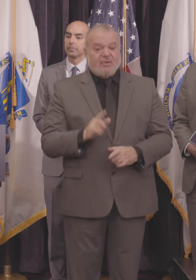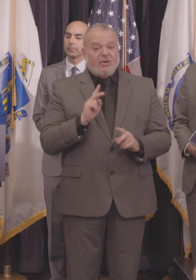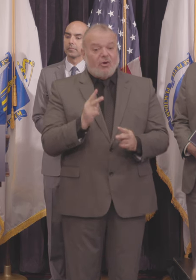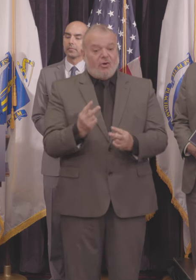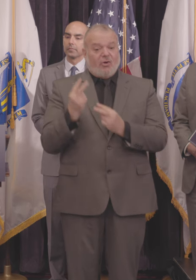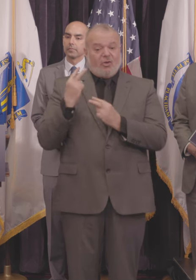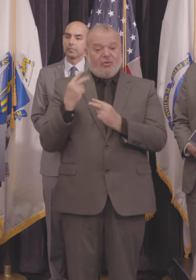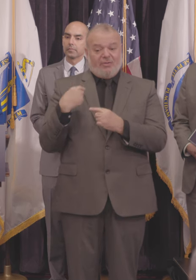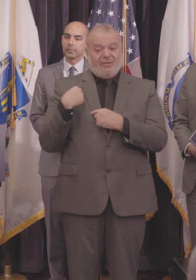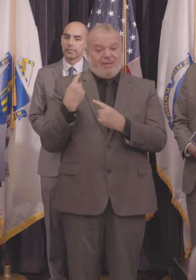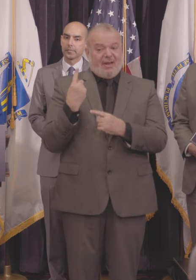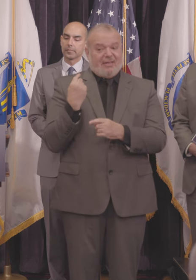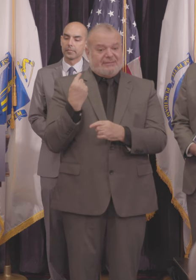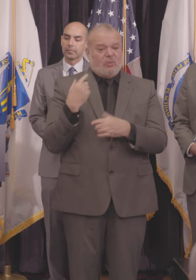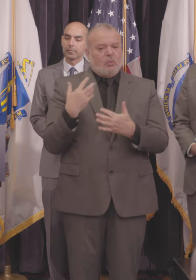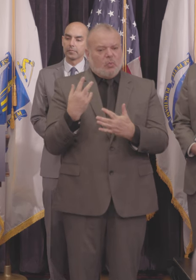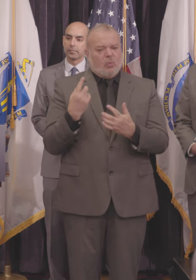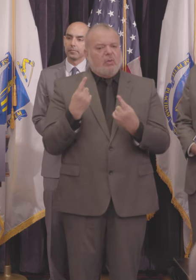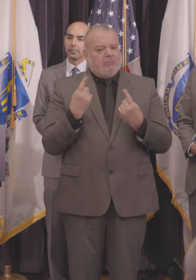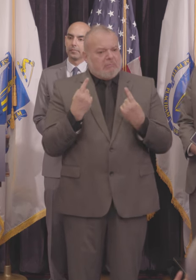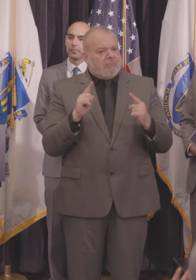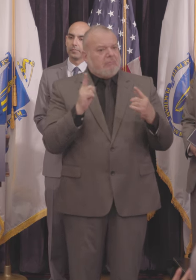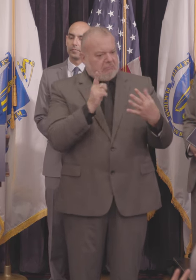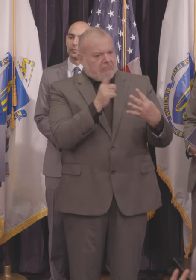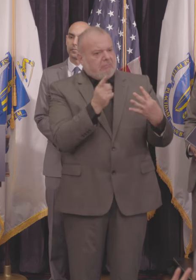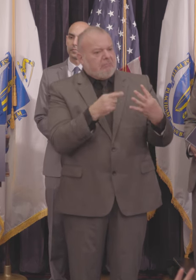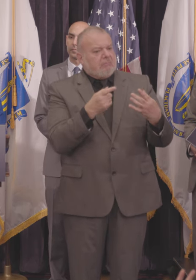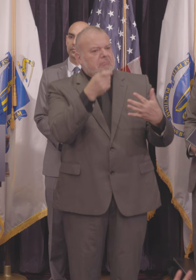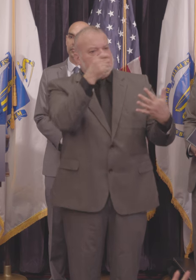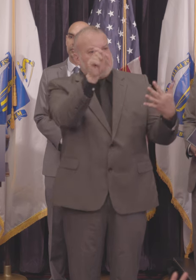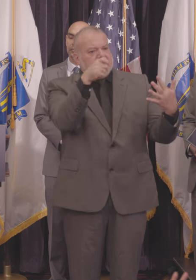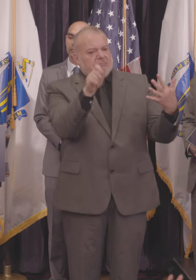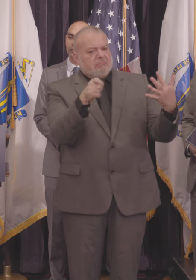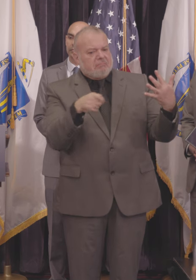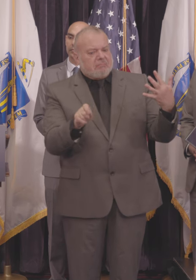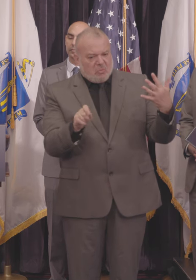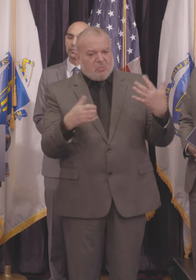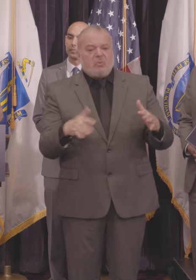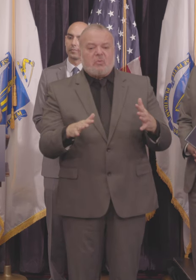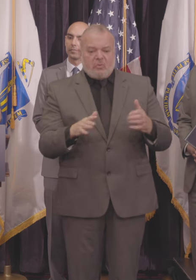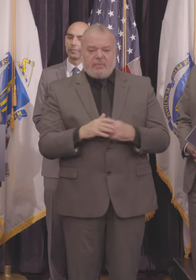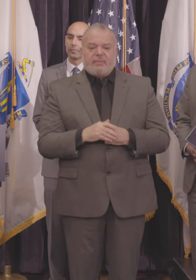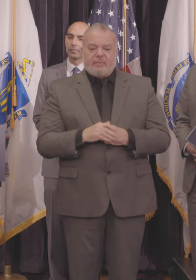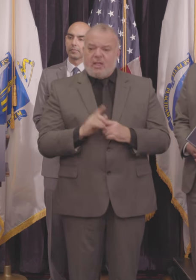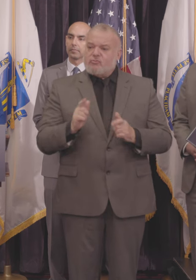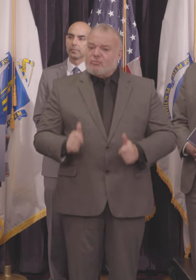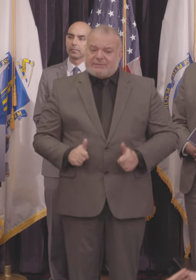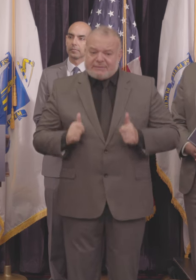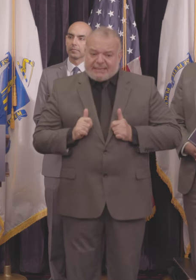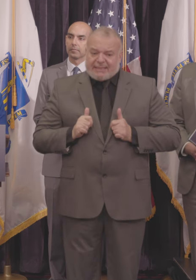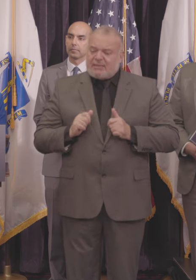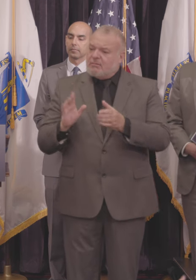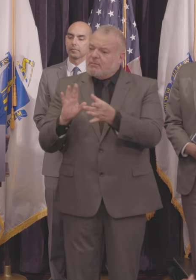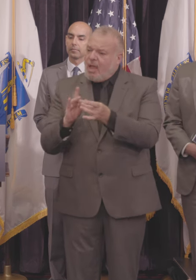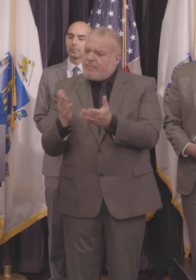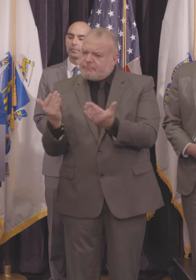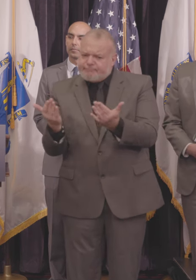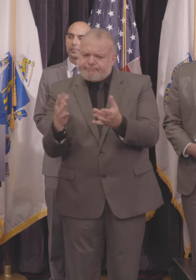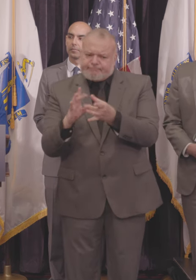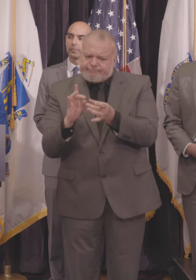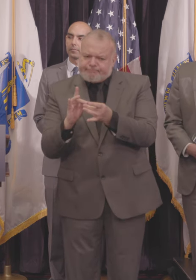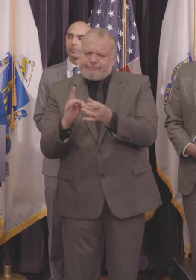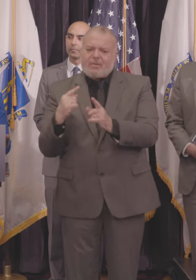year, listening to residents in every community of our state and working in partnership with the